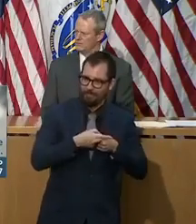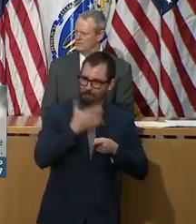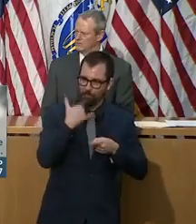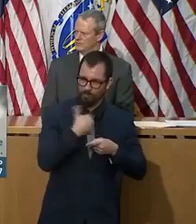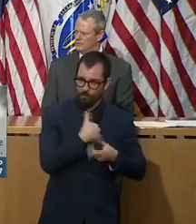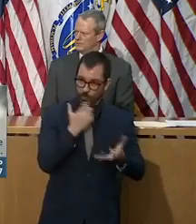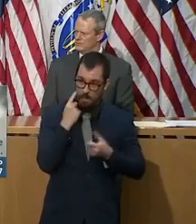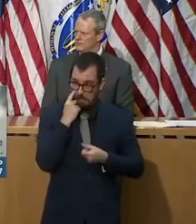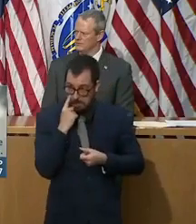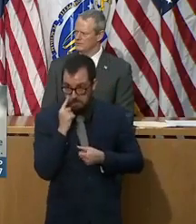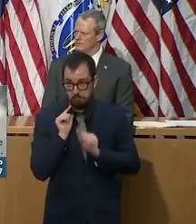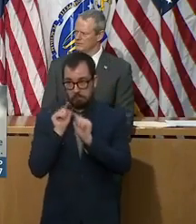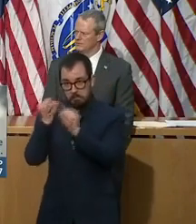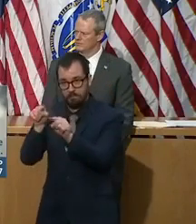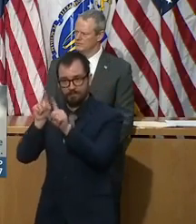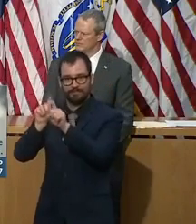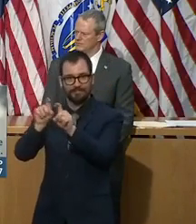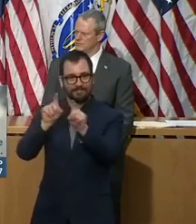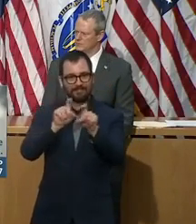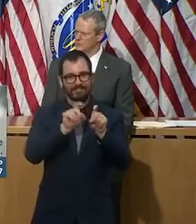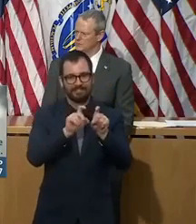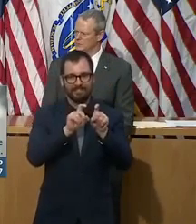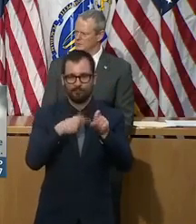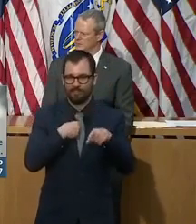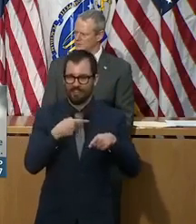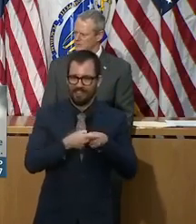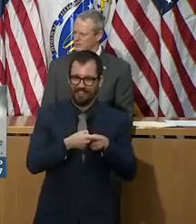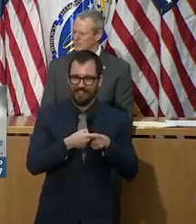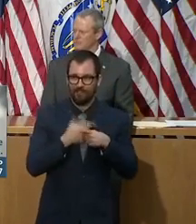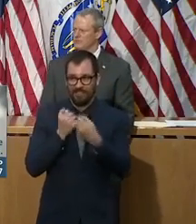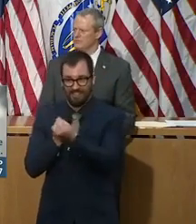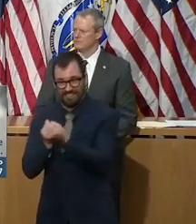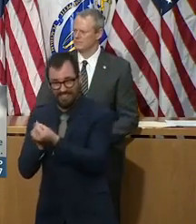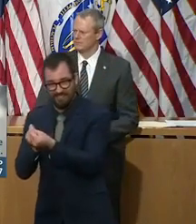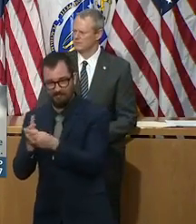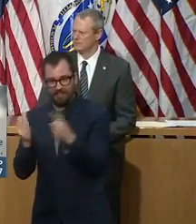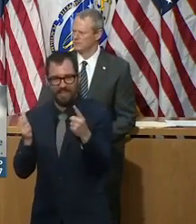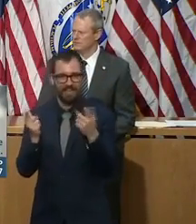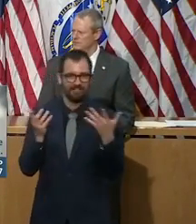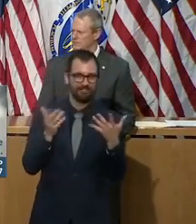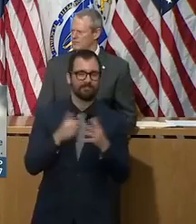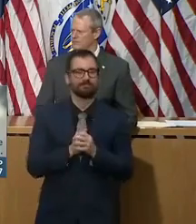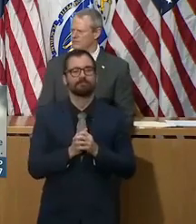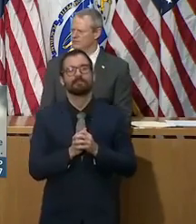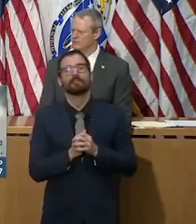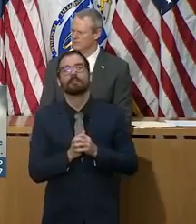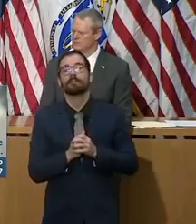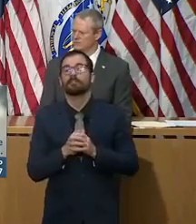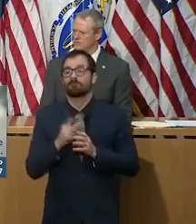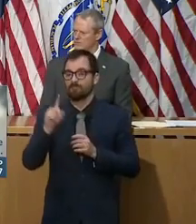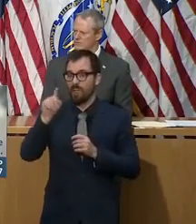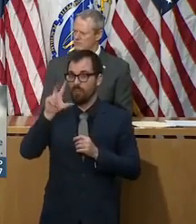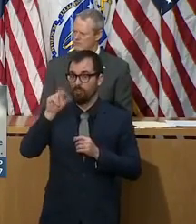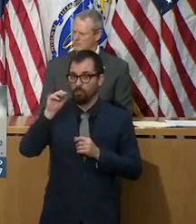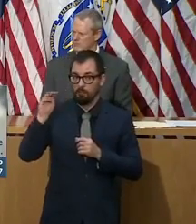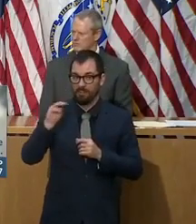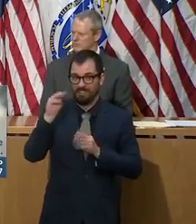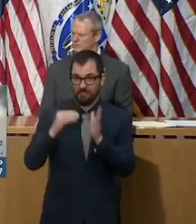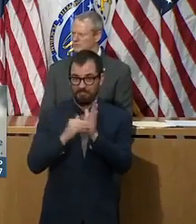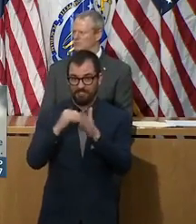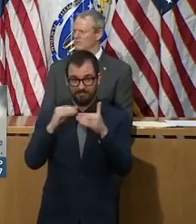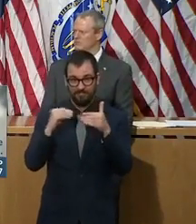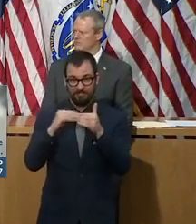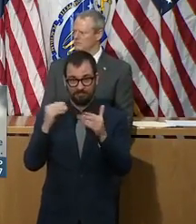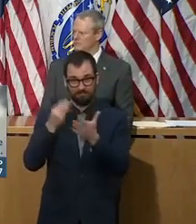the $130 million as attached to phase 2 for the nursing homes, is dependent upon a nursing